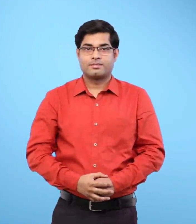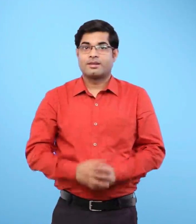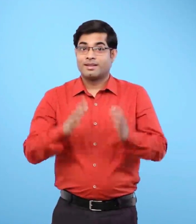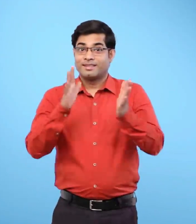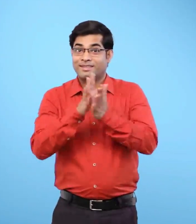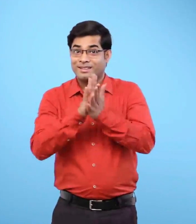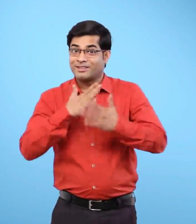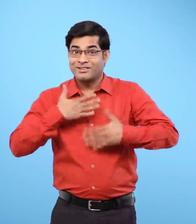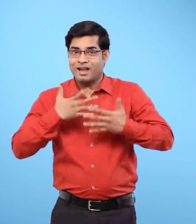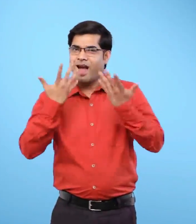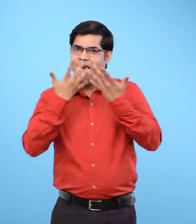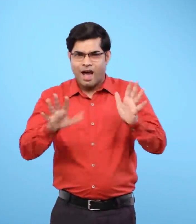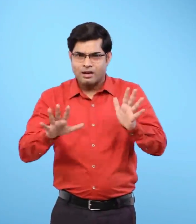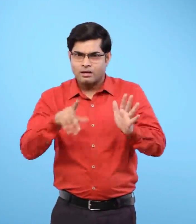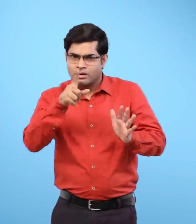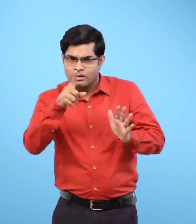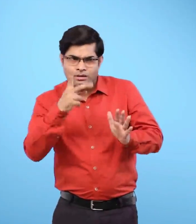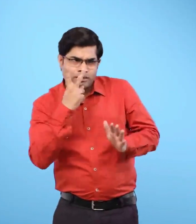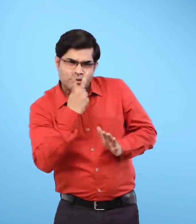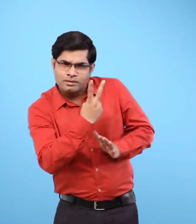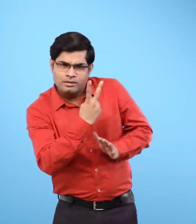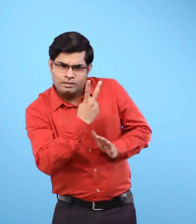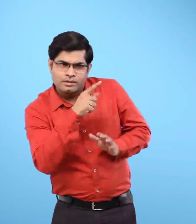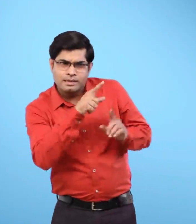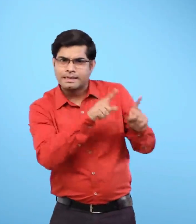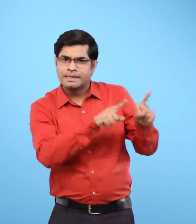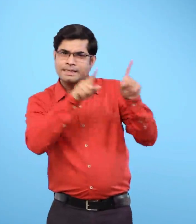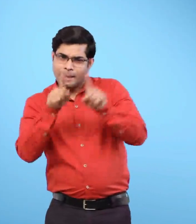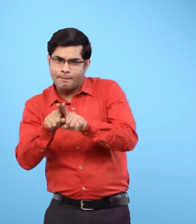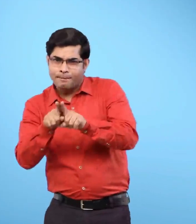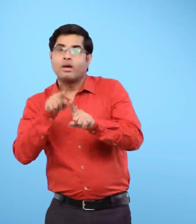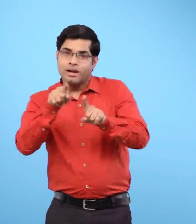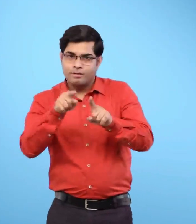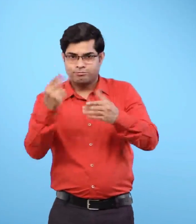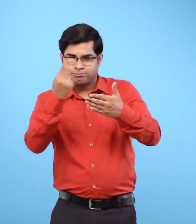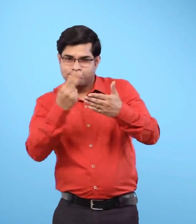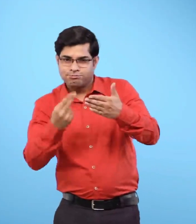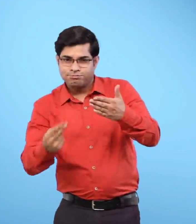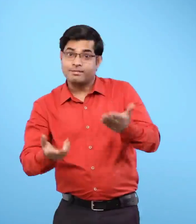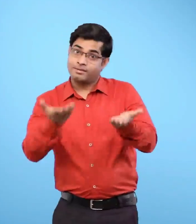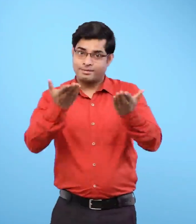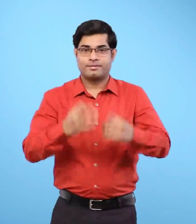1. Draw a scene of any of the festivals. A big rectangular blank space is given for your